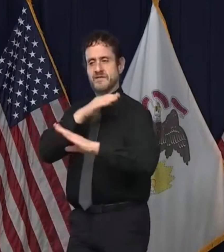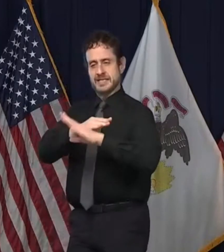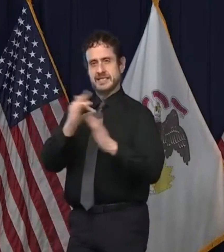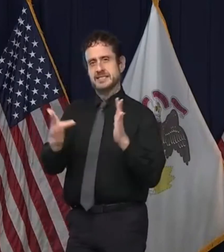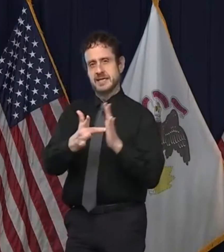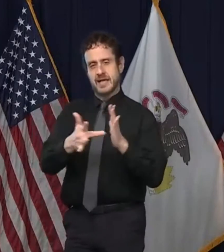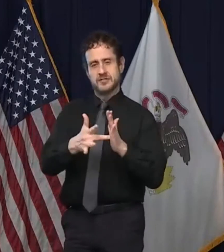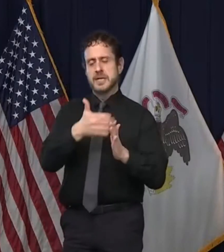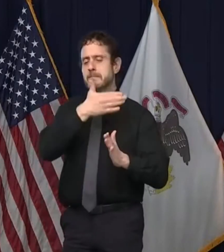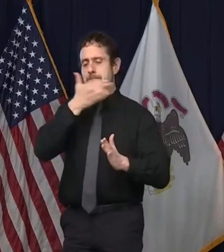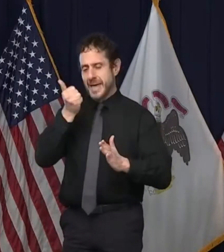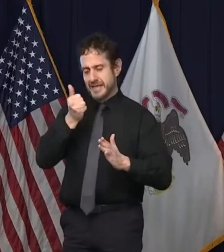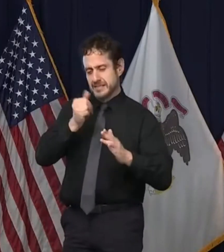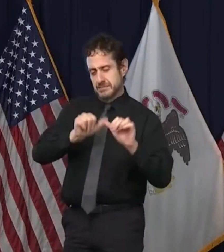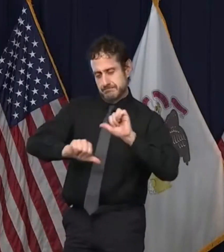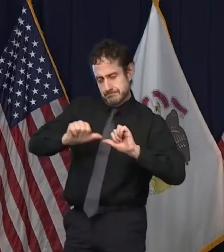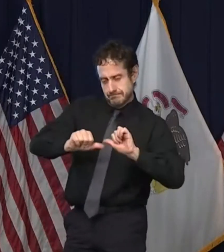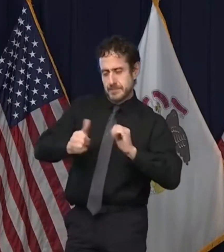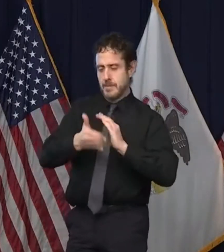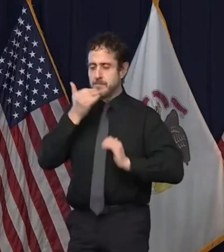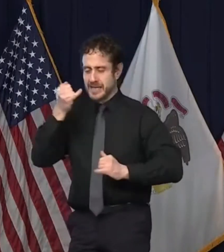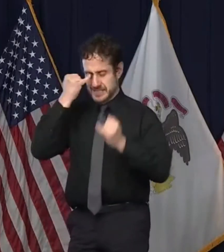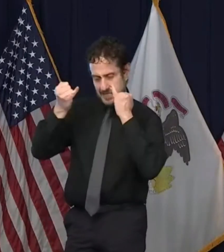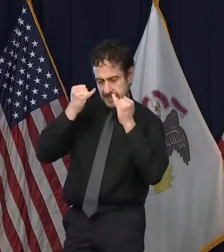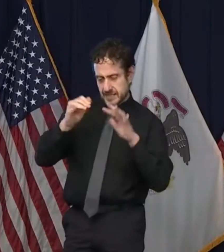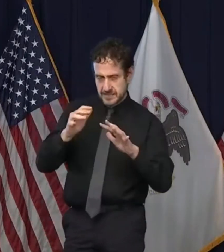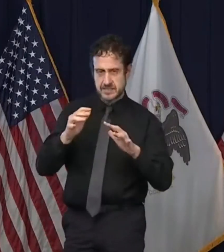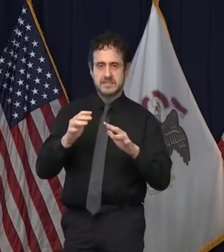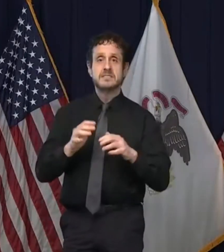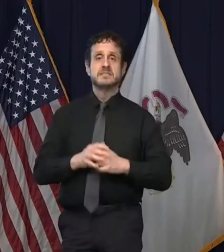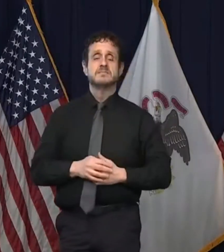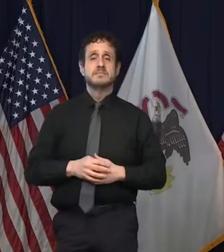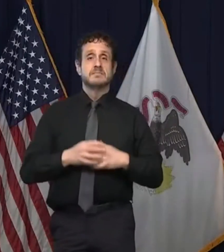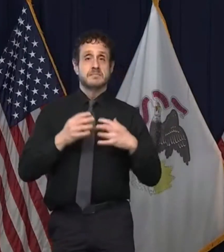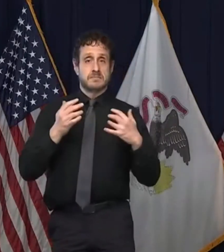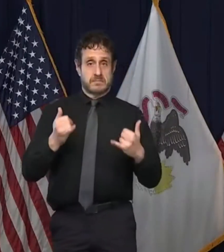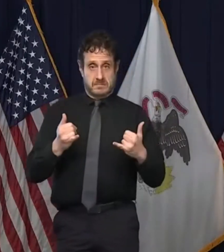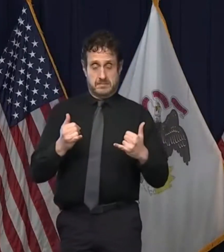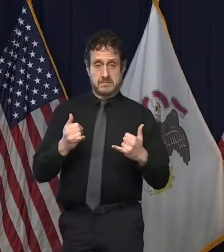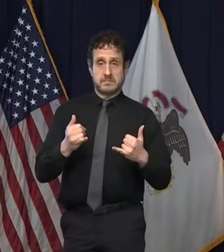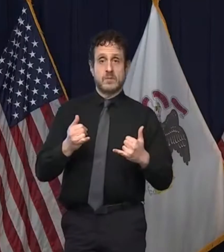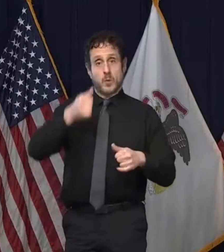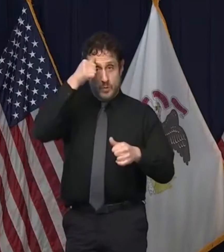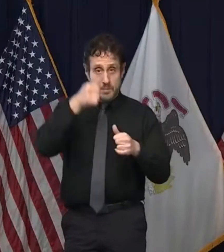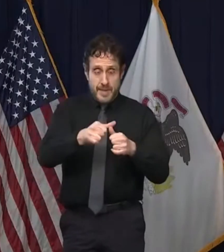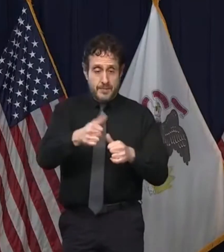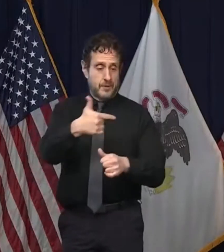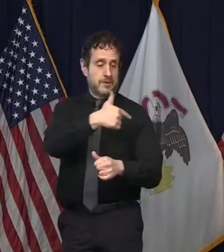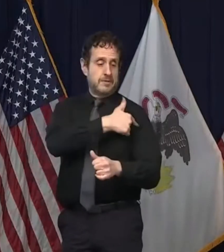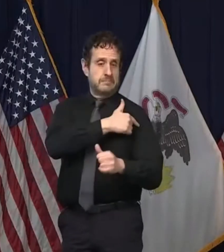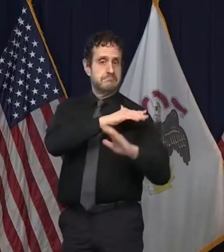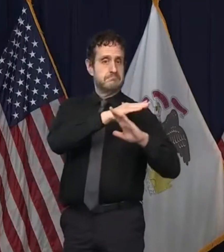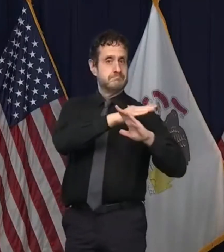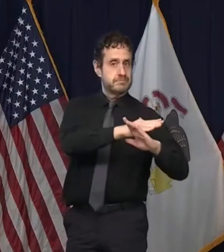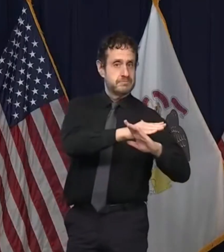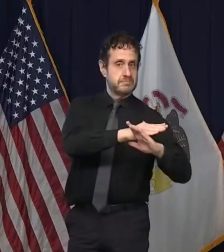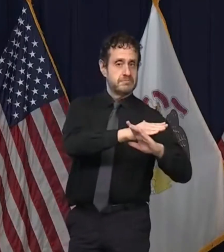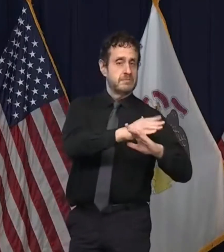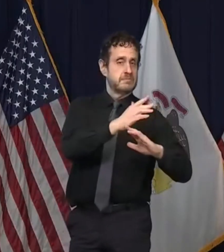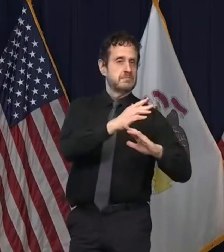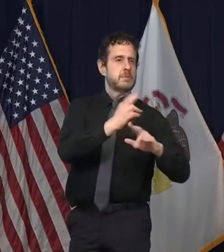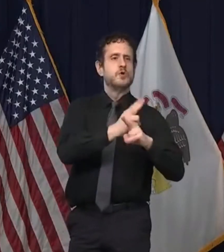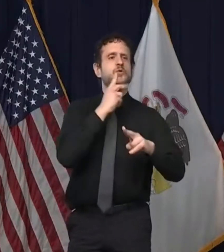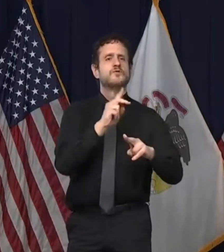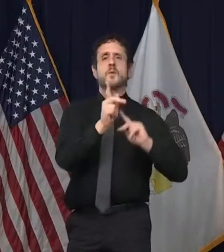there, and long before any of these vaccine candidates come close to any humans, they're tested repeatedly